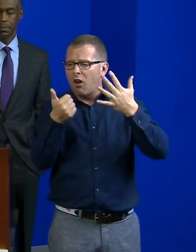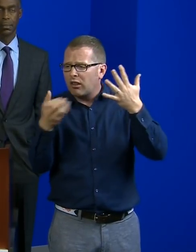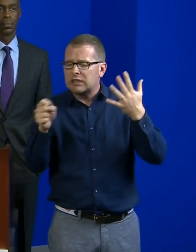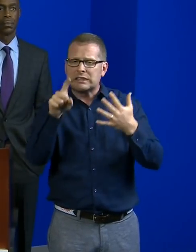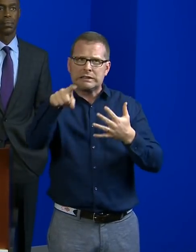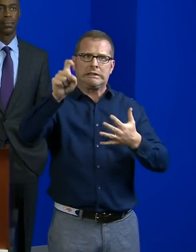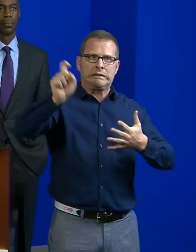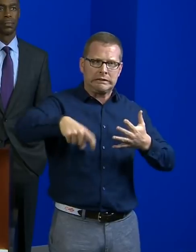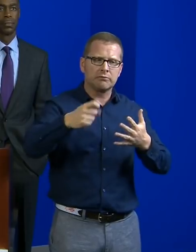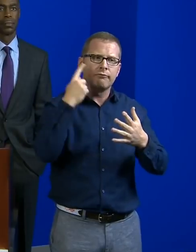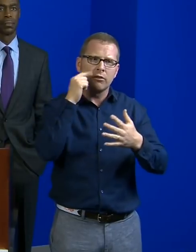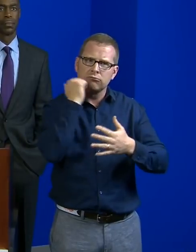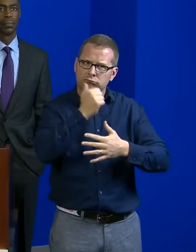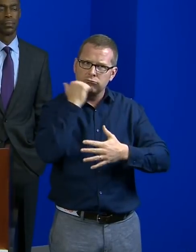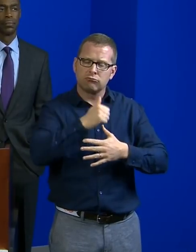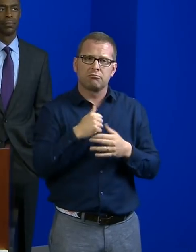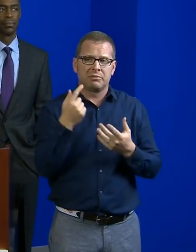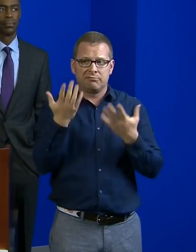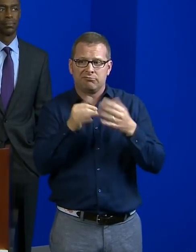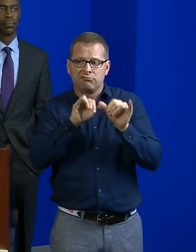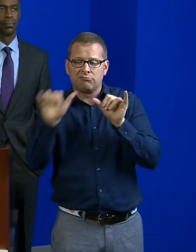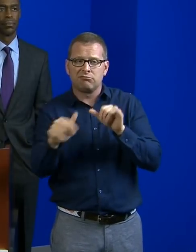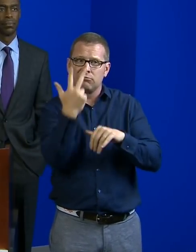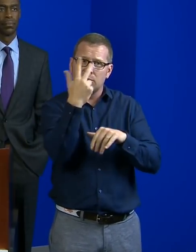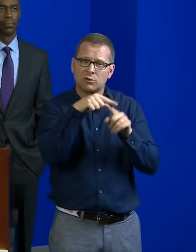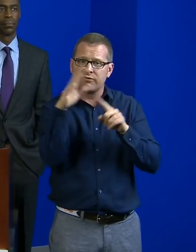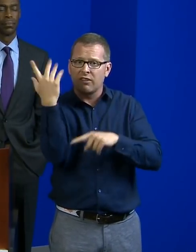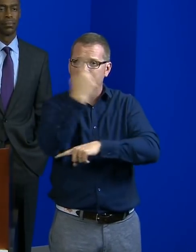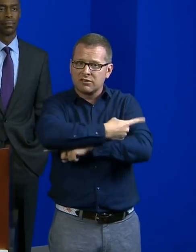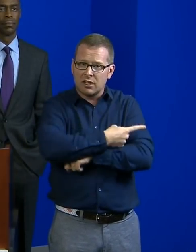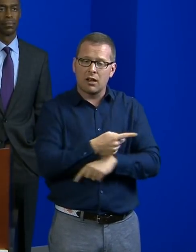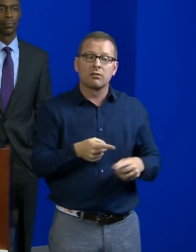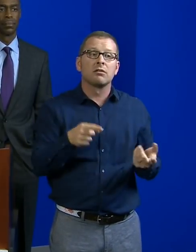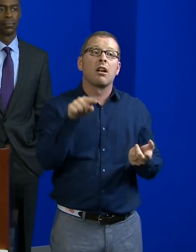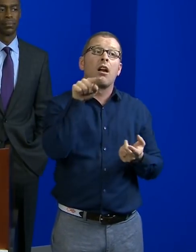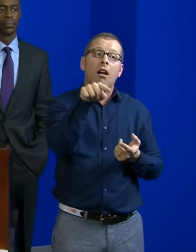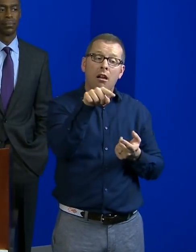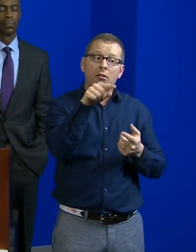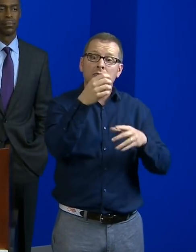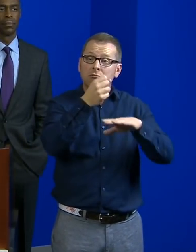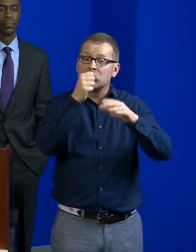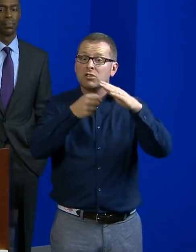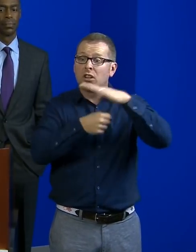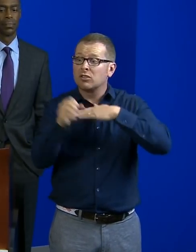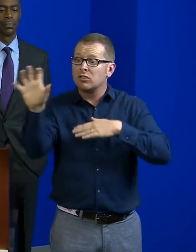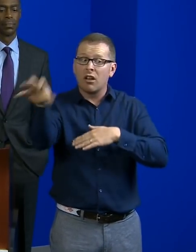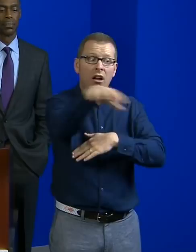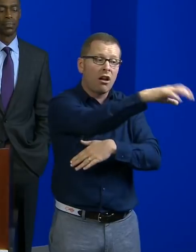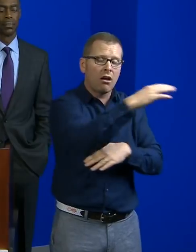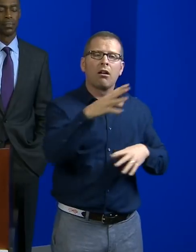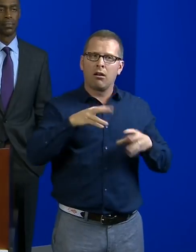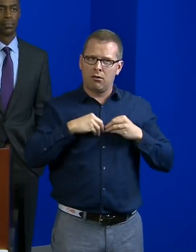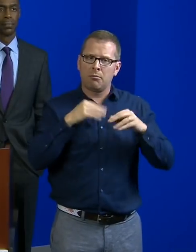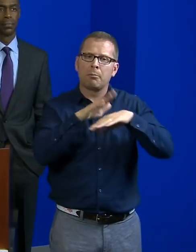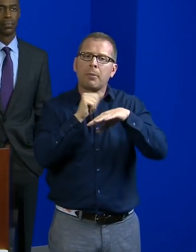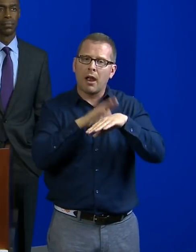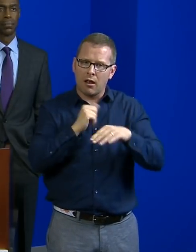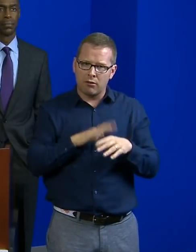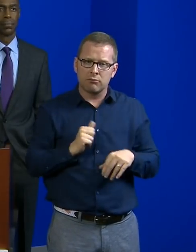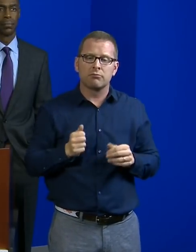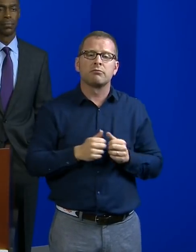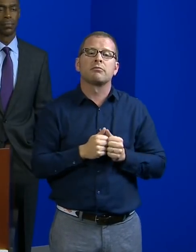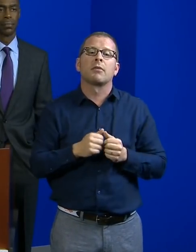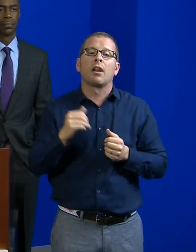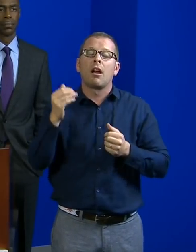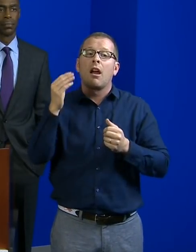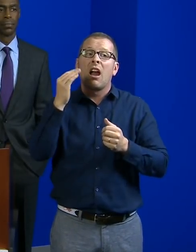broward.org/hurricane for more information and details on shelters located near you. Broward County is working with our city